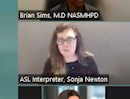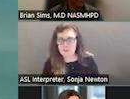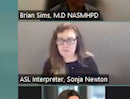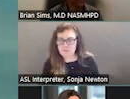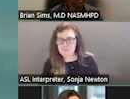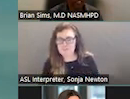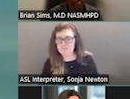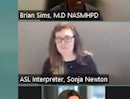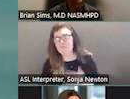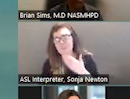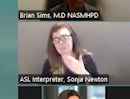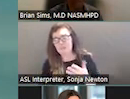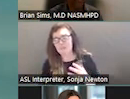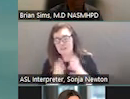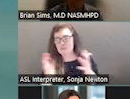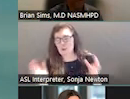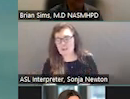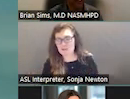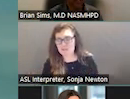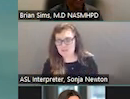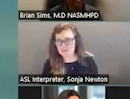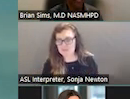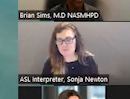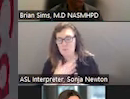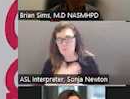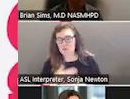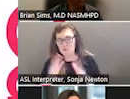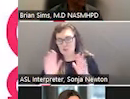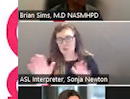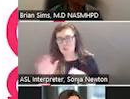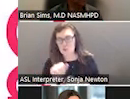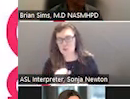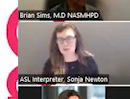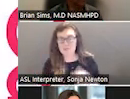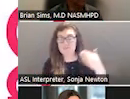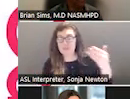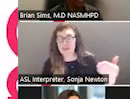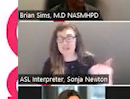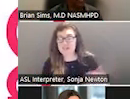Thank you so much. And thank you for all your efforts. Next slide, please.